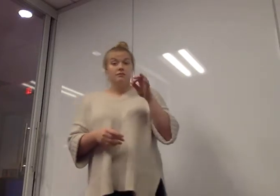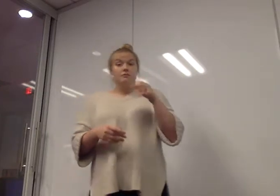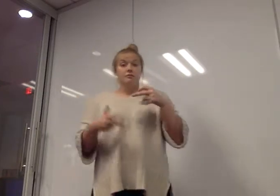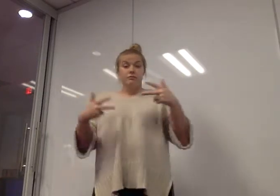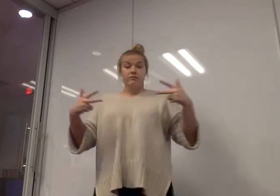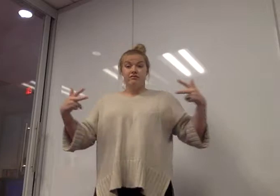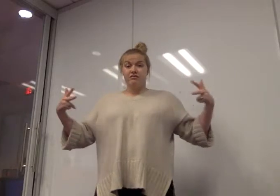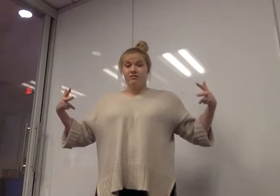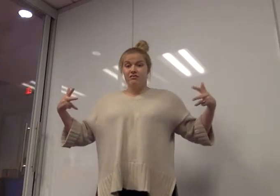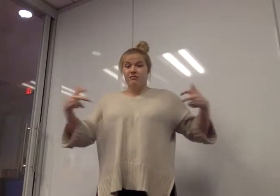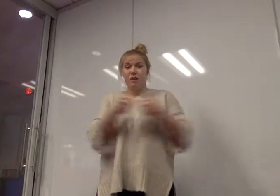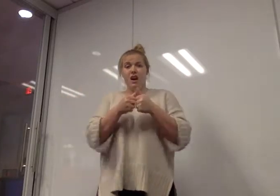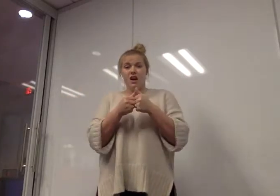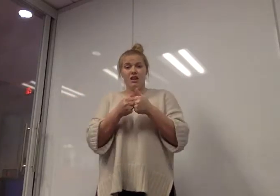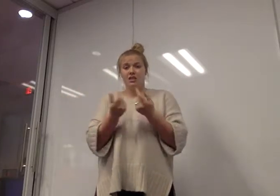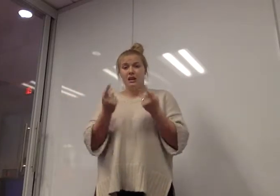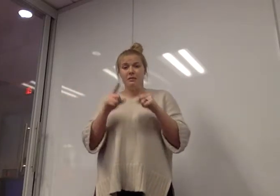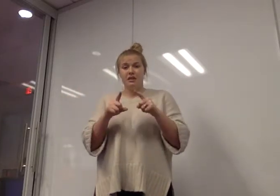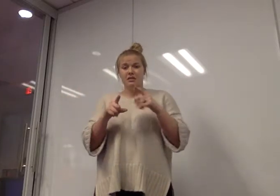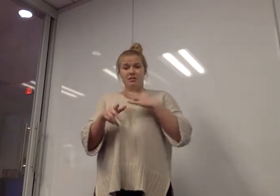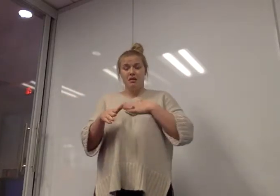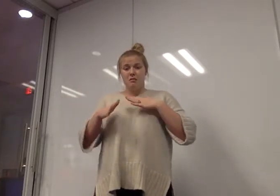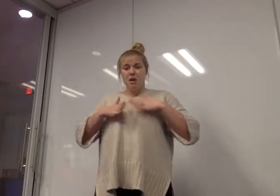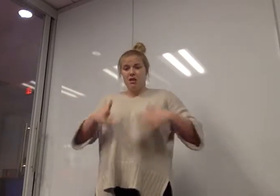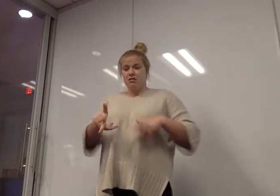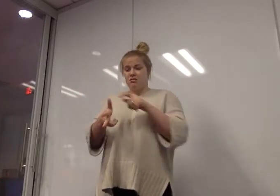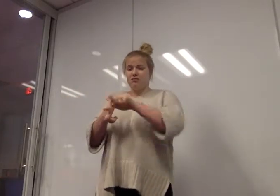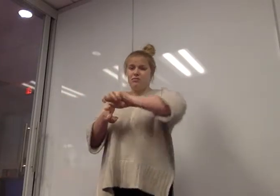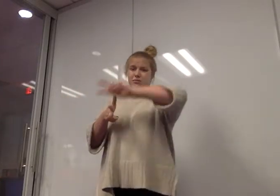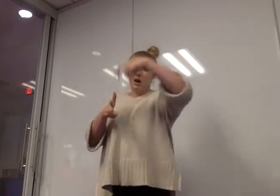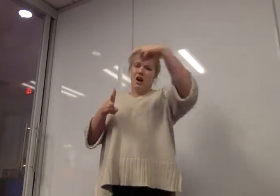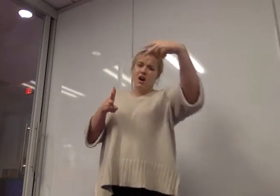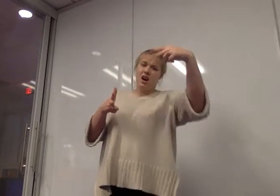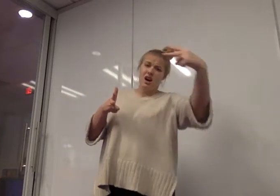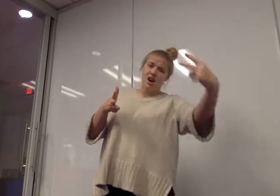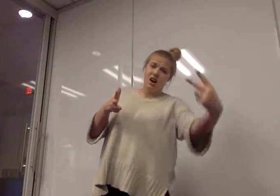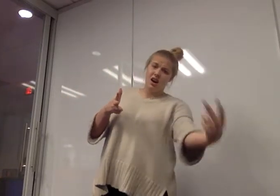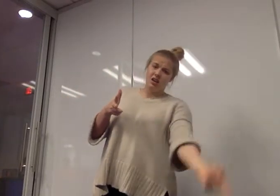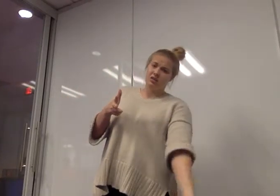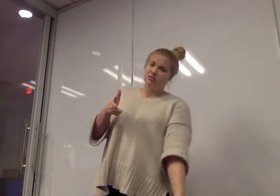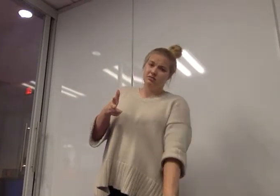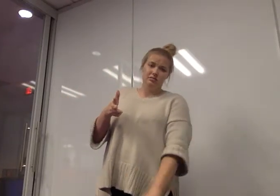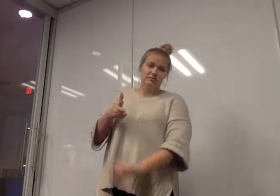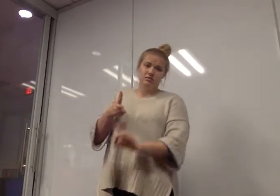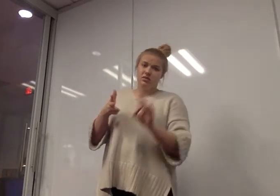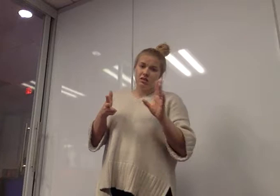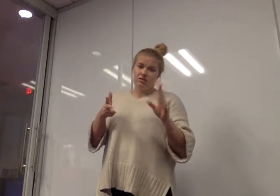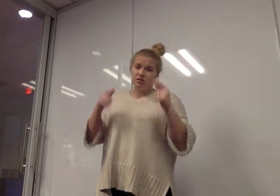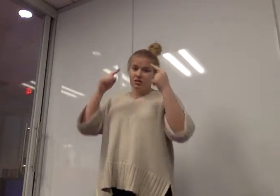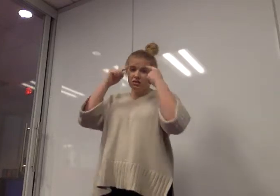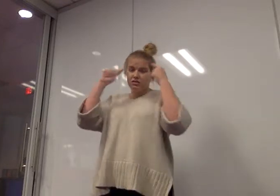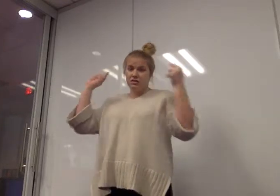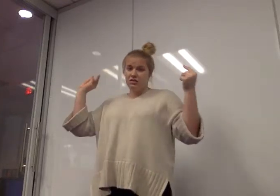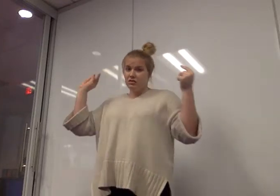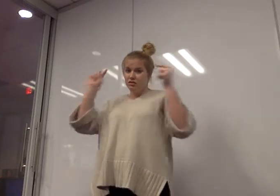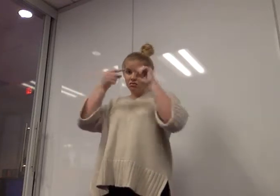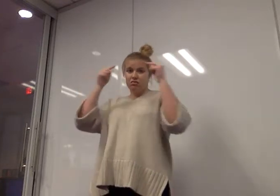car accident. I was thrown out of a car, rolled several times. I was thrown from the car, and I woke up in a head injury rehab